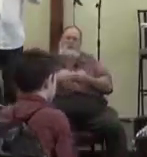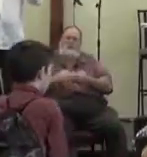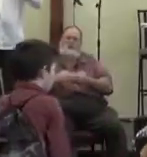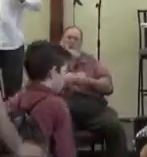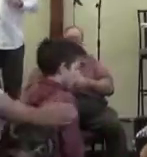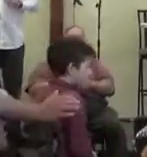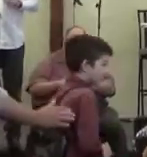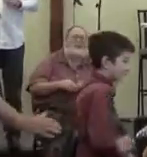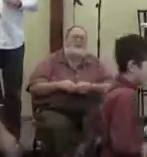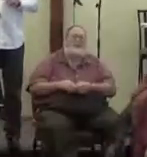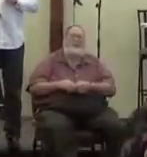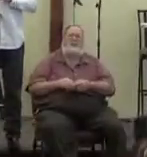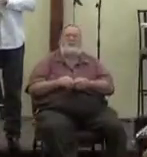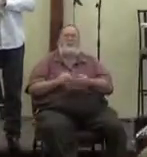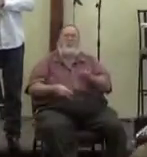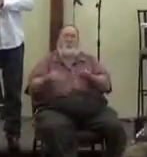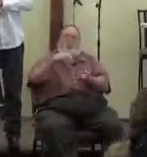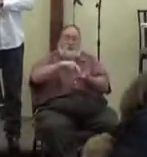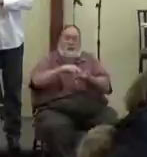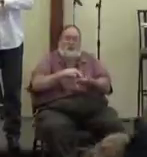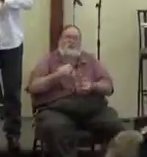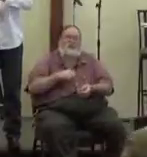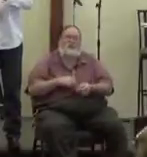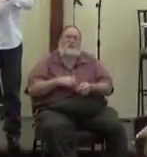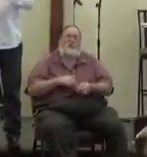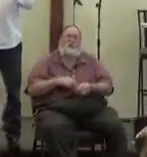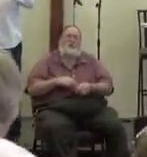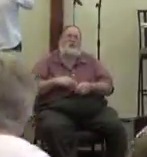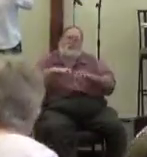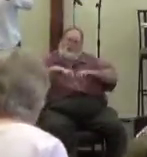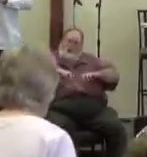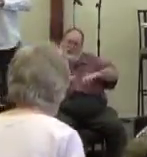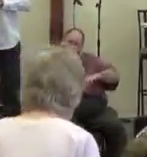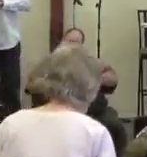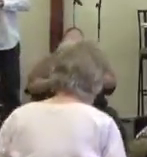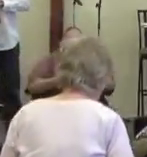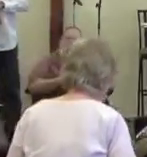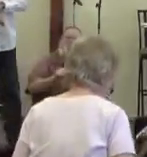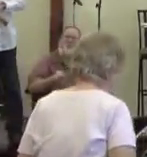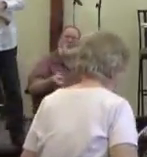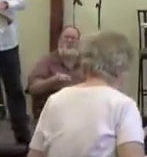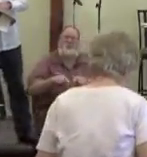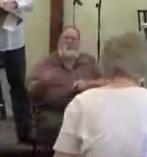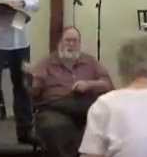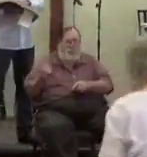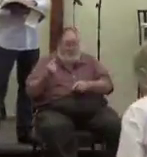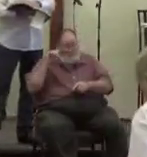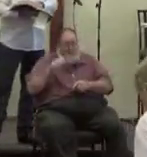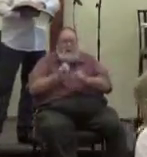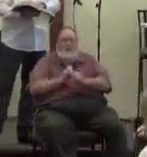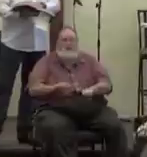everybody. So we'll get into the scripture a little deeper when you invite somebody to come for Easter.